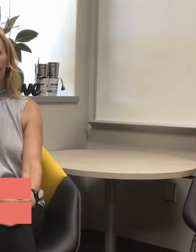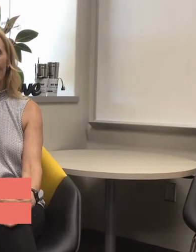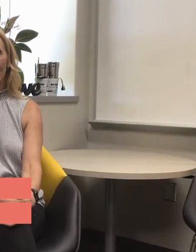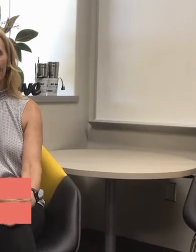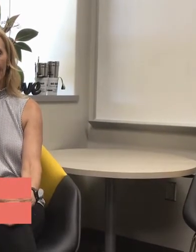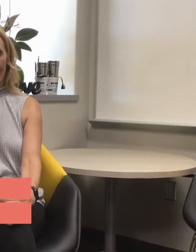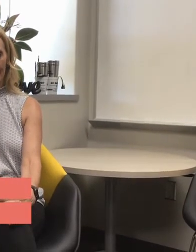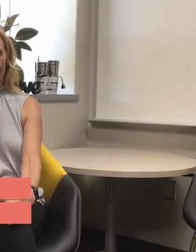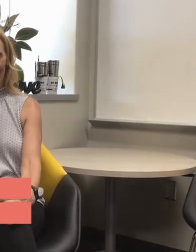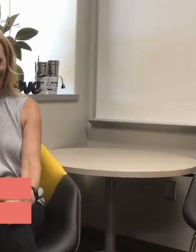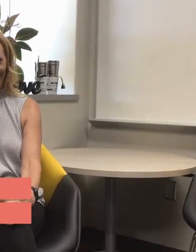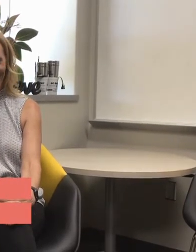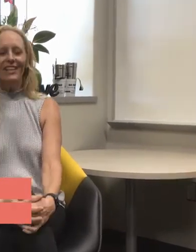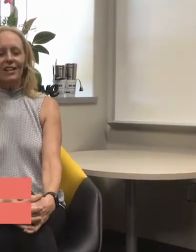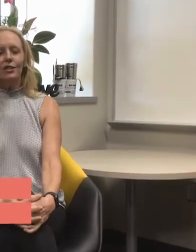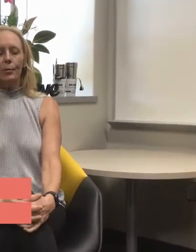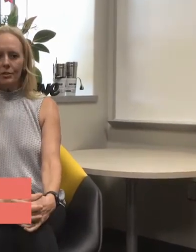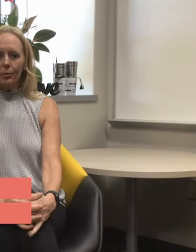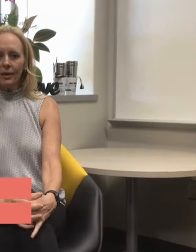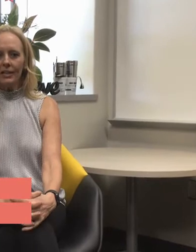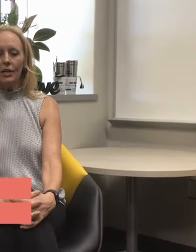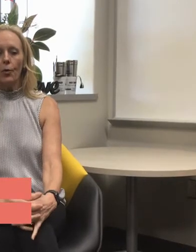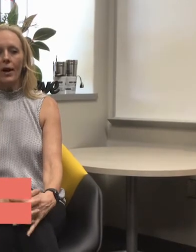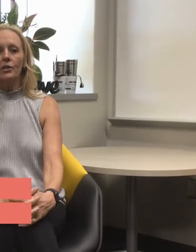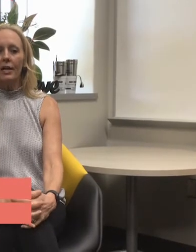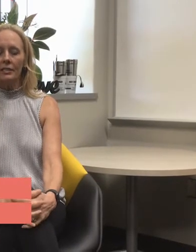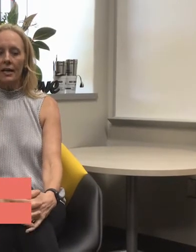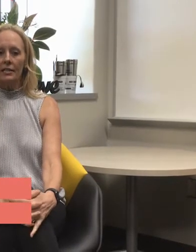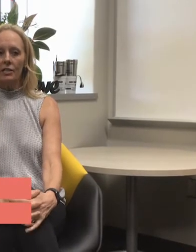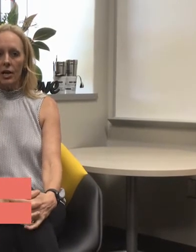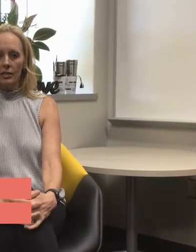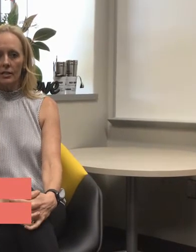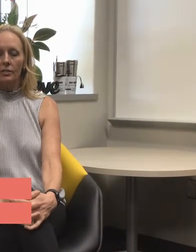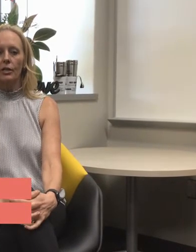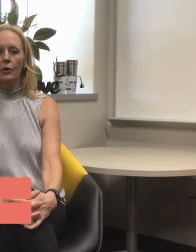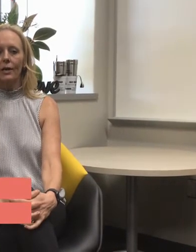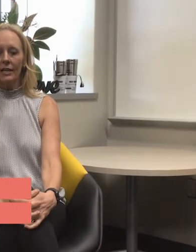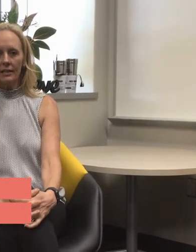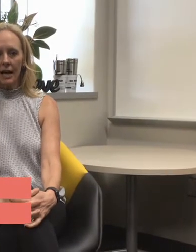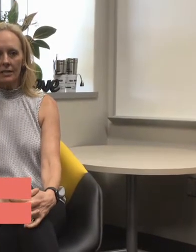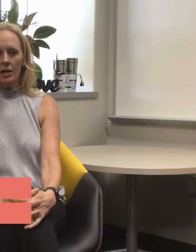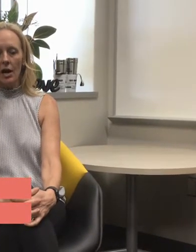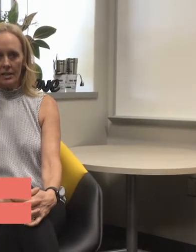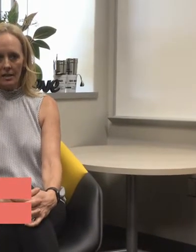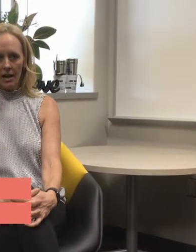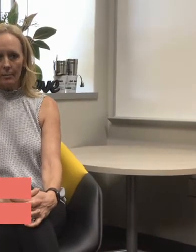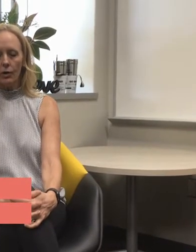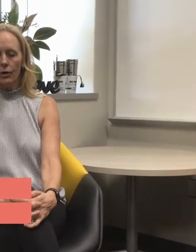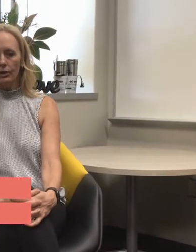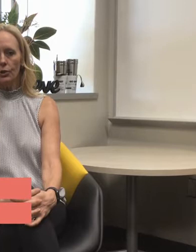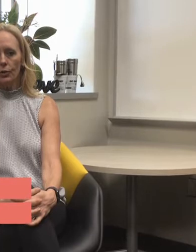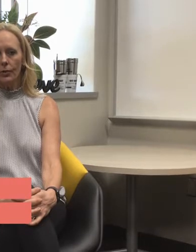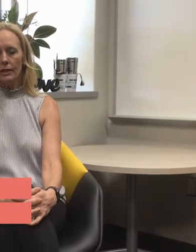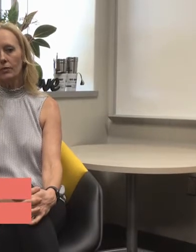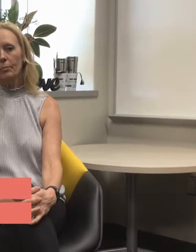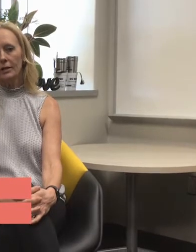what time the next class starts. So most importantly, know when your next class starts so that you are in class on time according